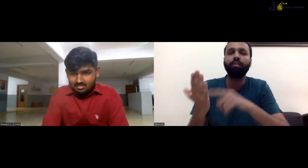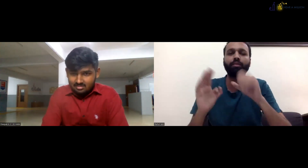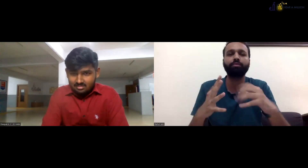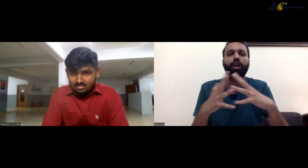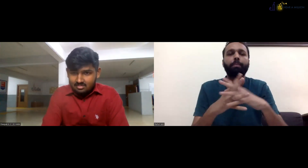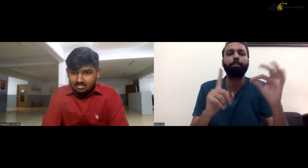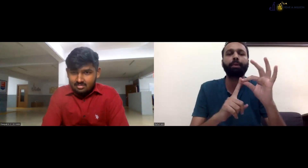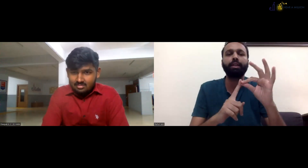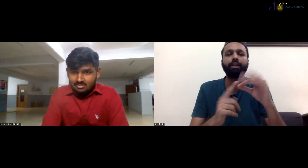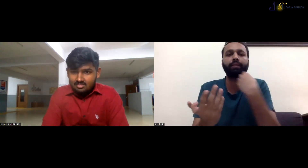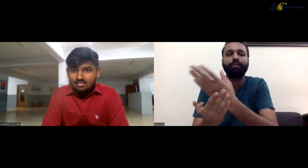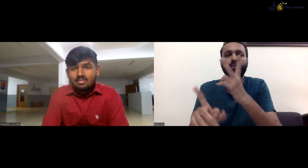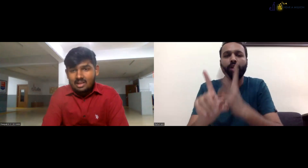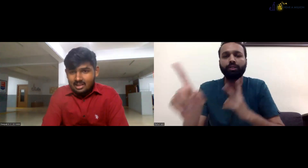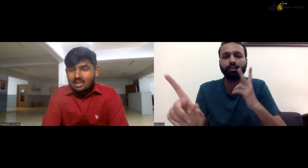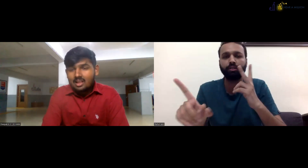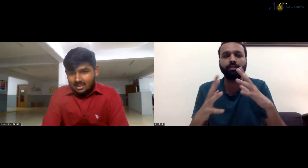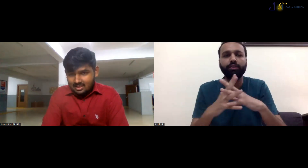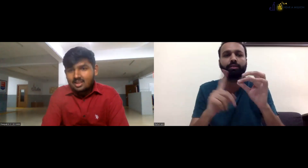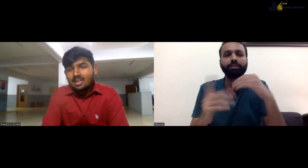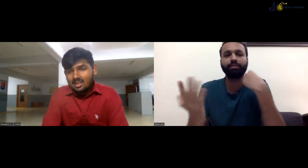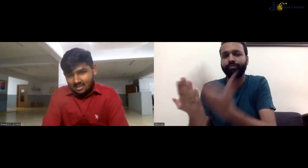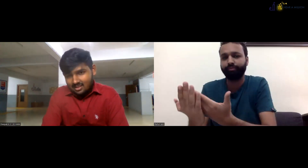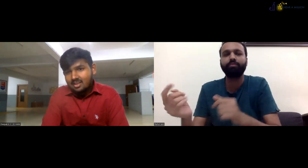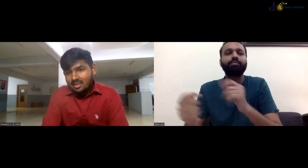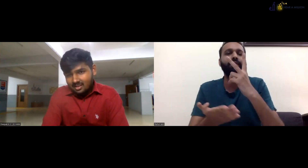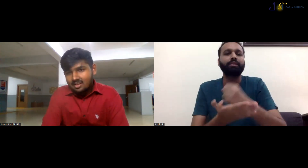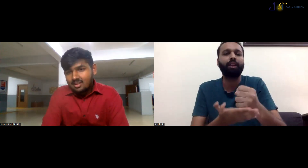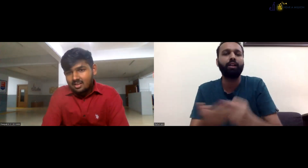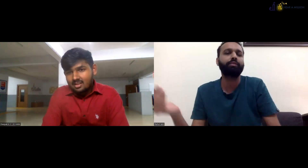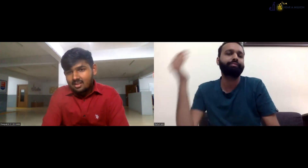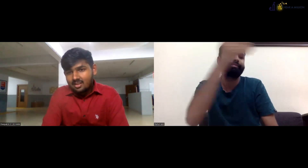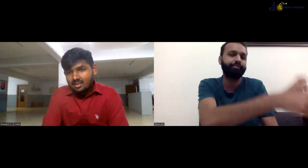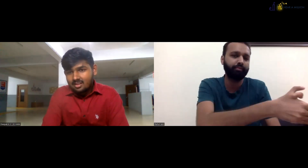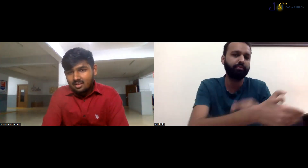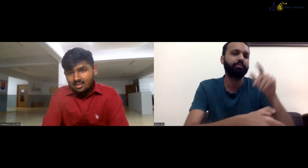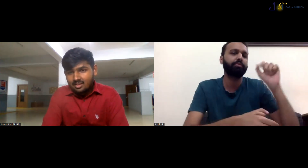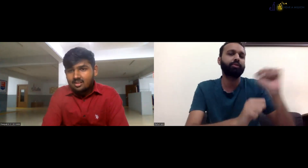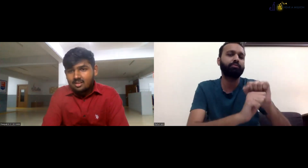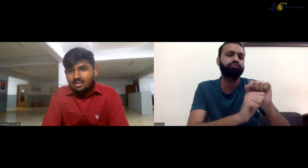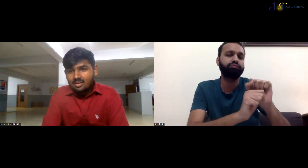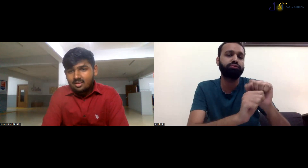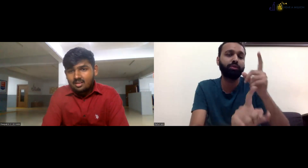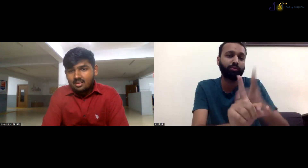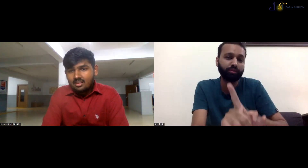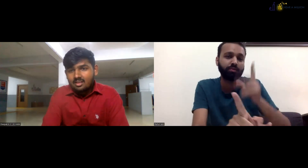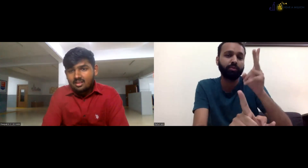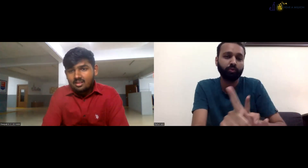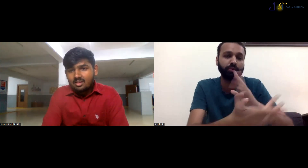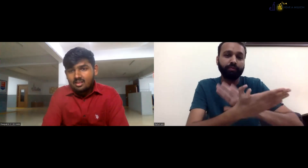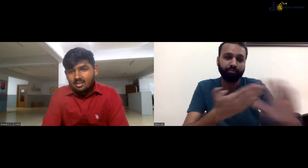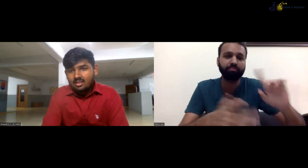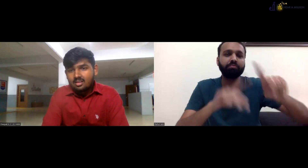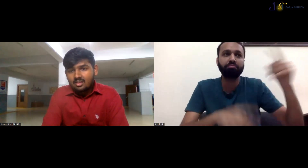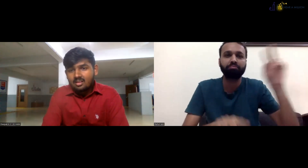get selected, that job letter can be used. And if work permit is given for 2 years, it's a 2-year work visa where you